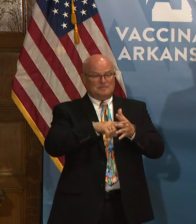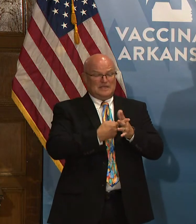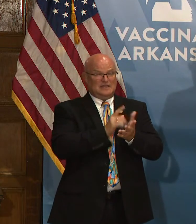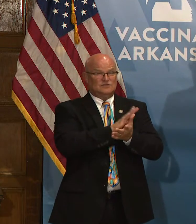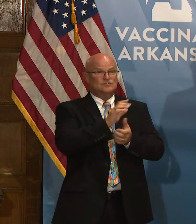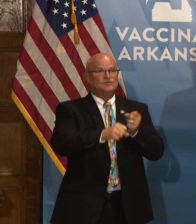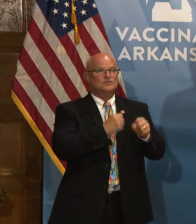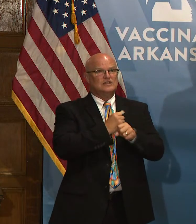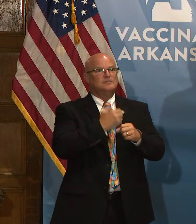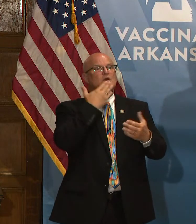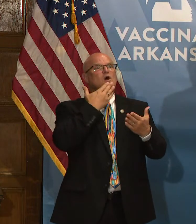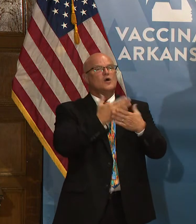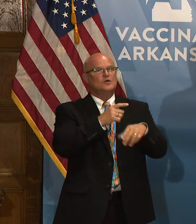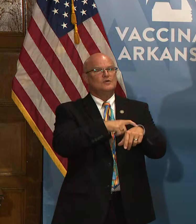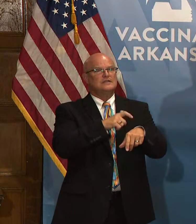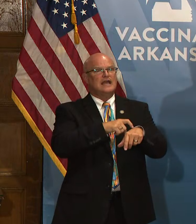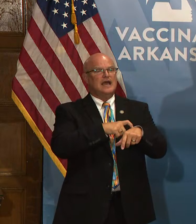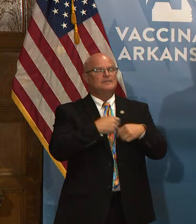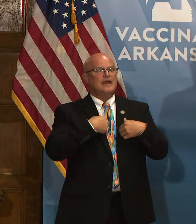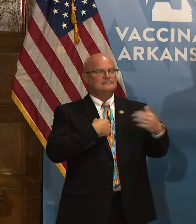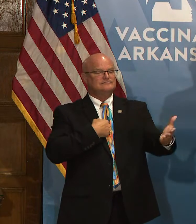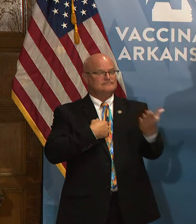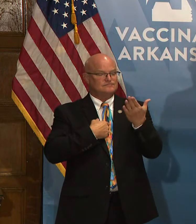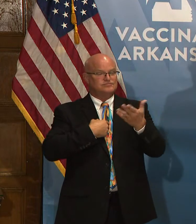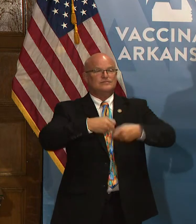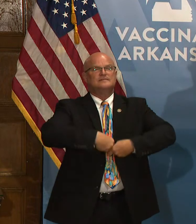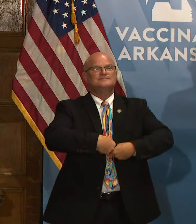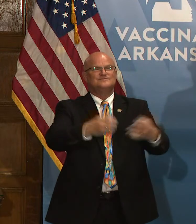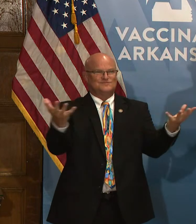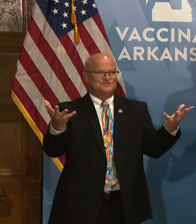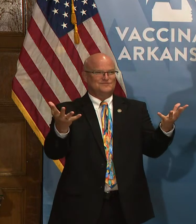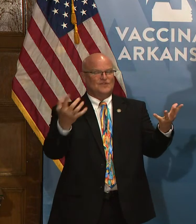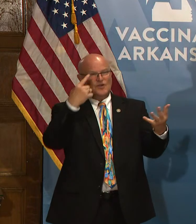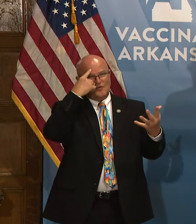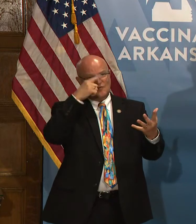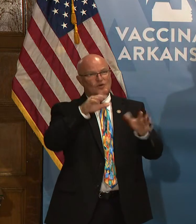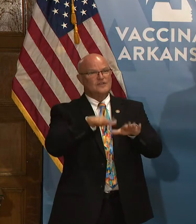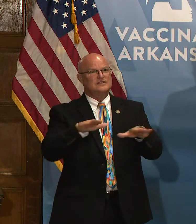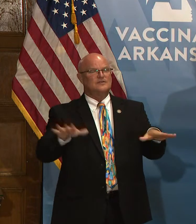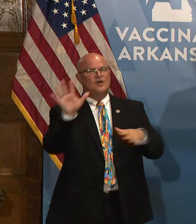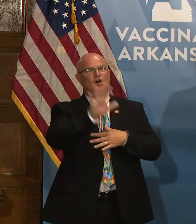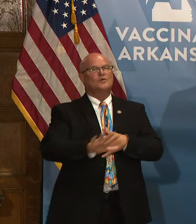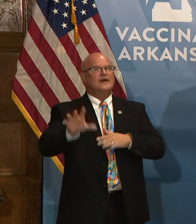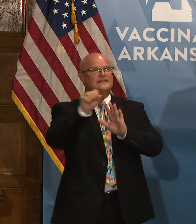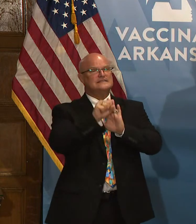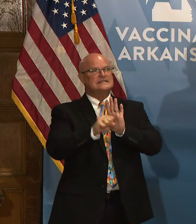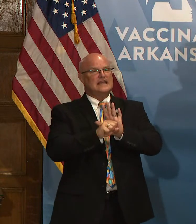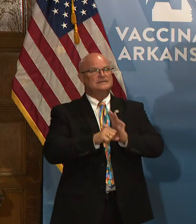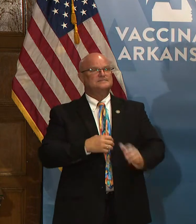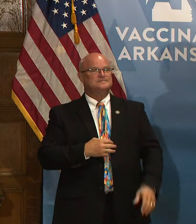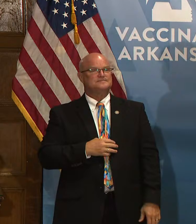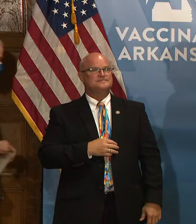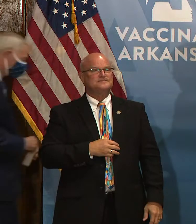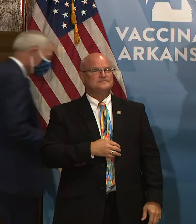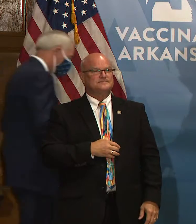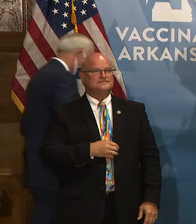school would be a very good time for us to distribute this type of information to the children across the state.